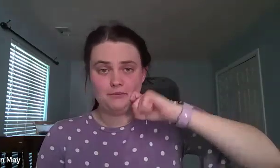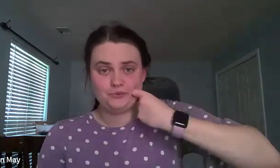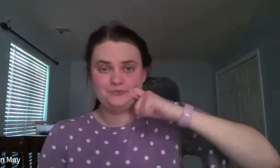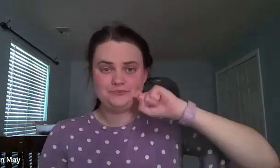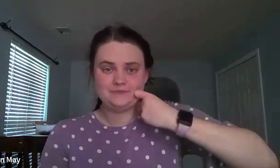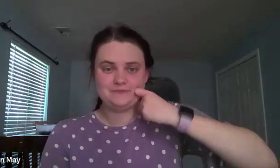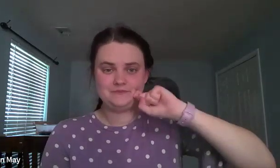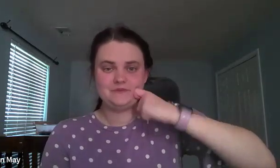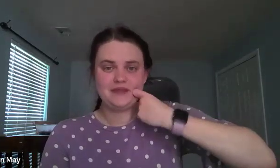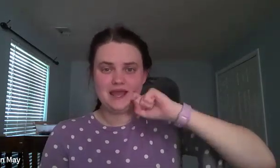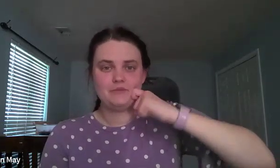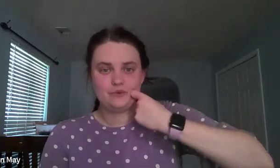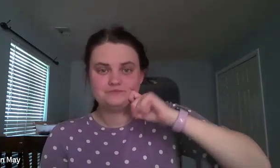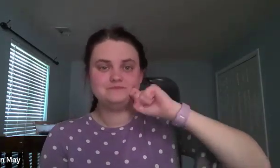apple. Apple.